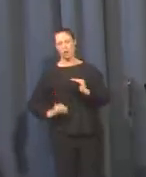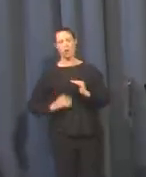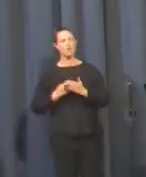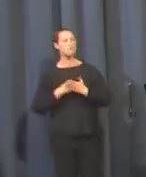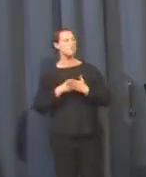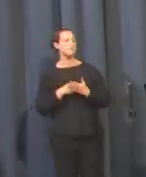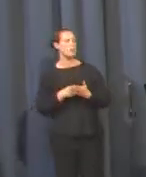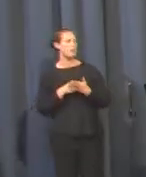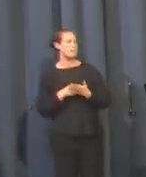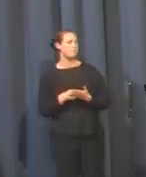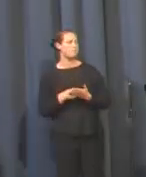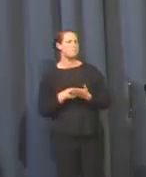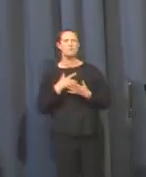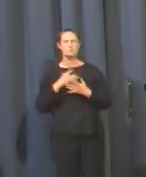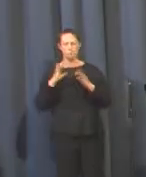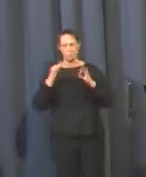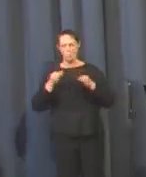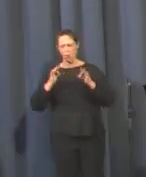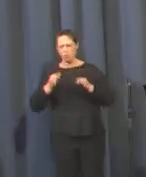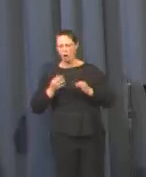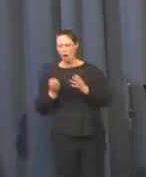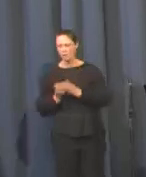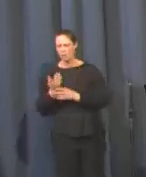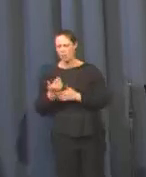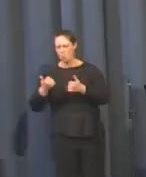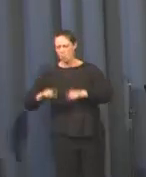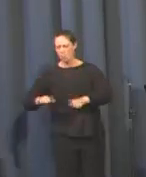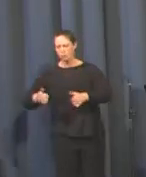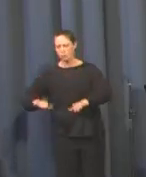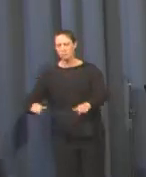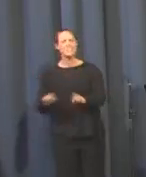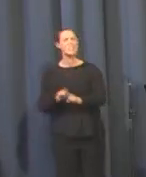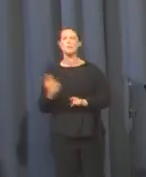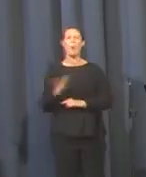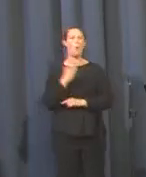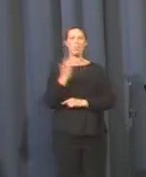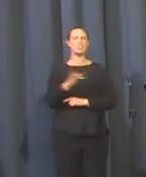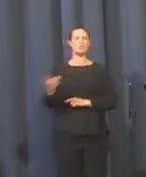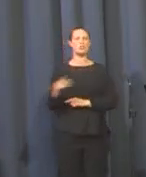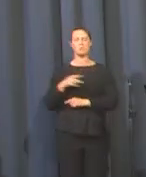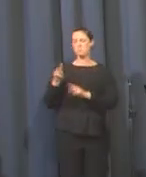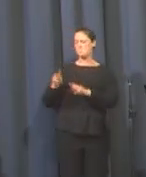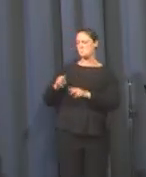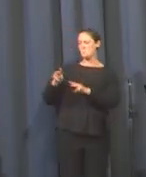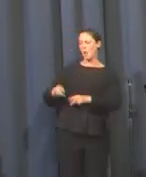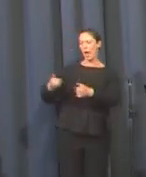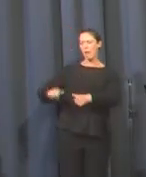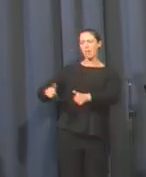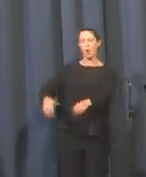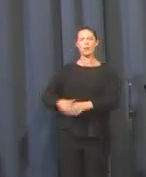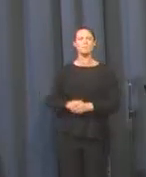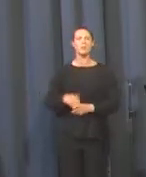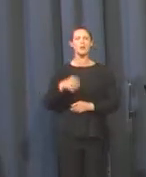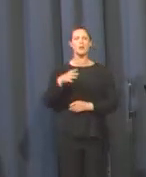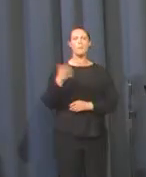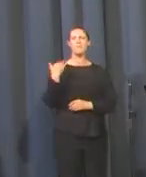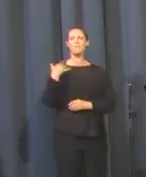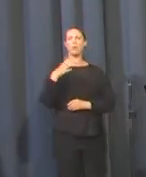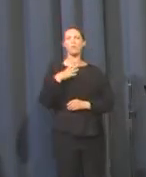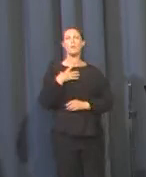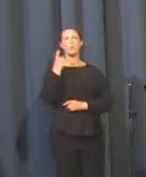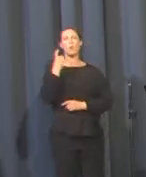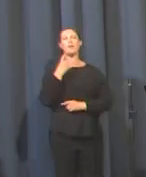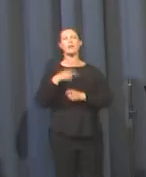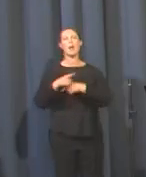recommend just monitoring their development like you would any child. So for the lady in the back that was worried about her neighbour